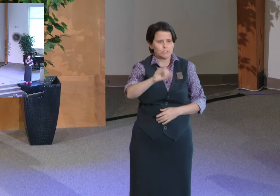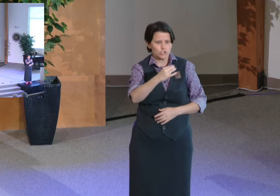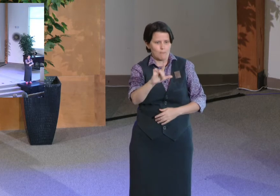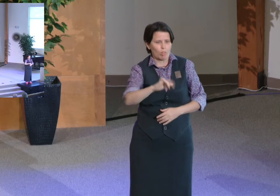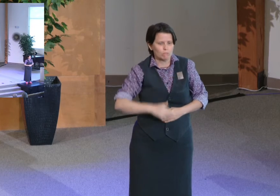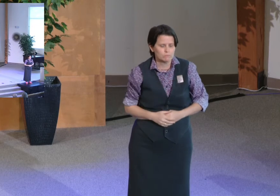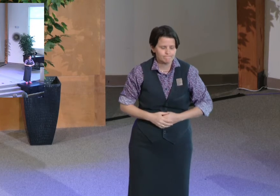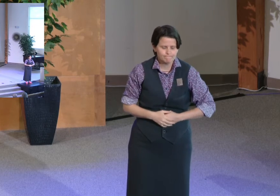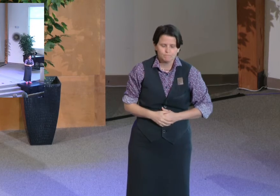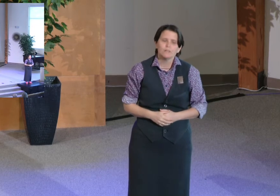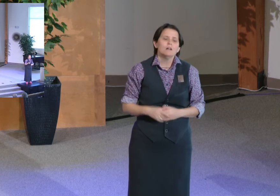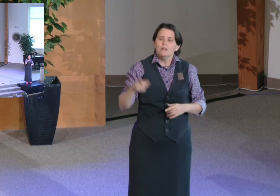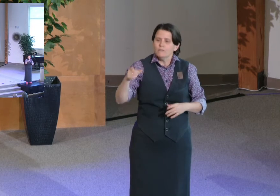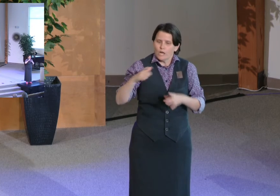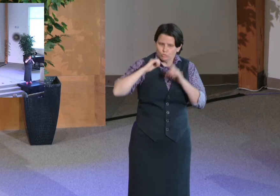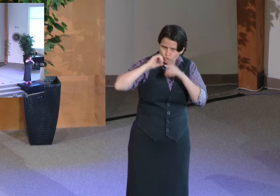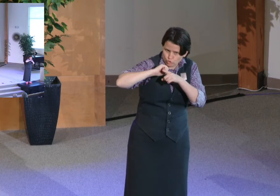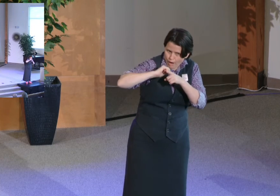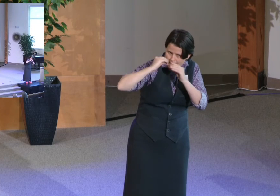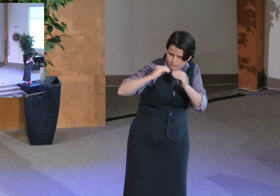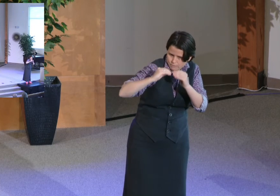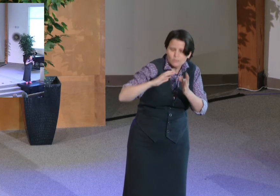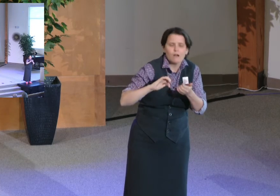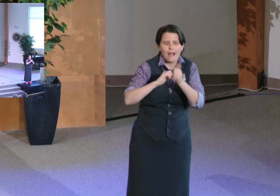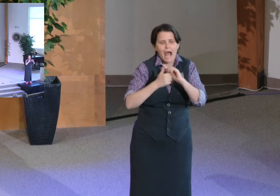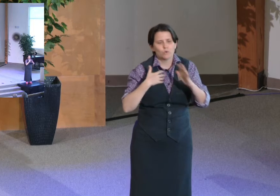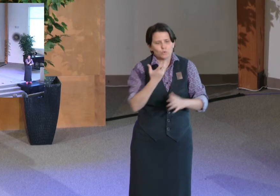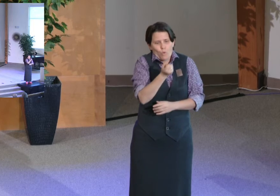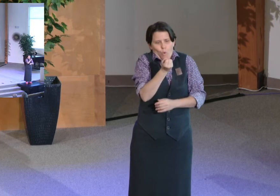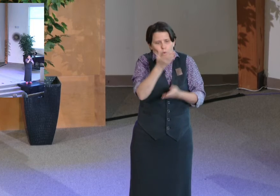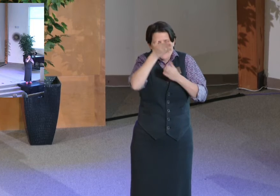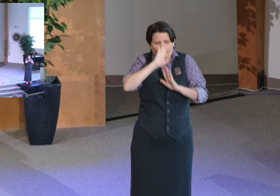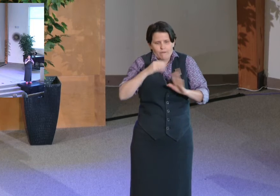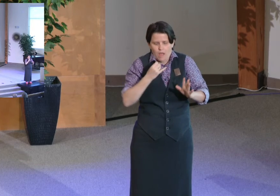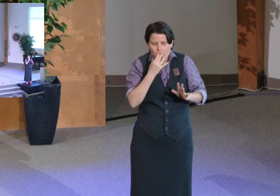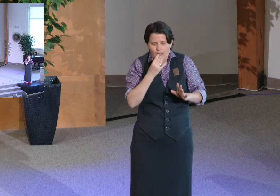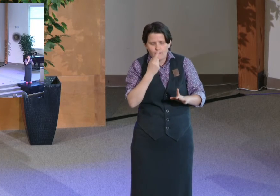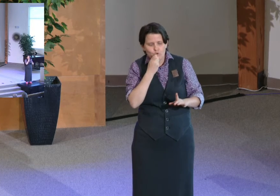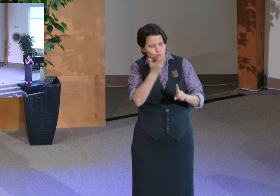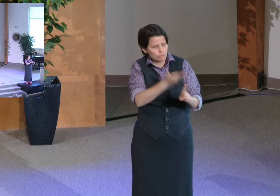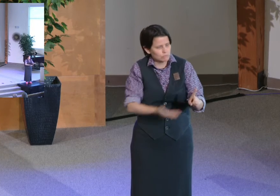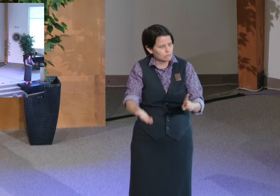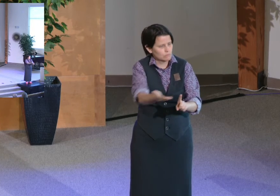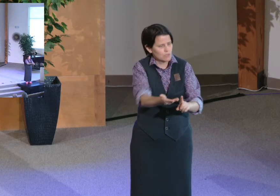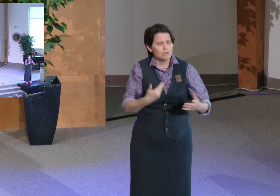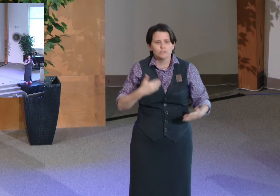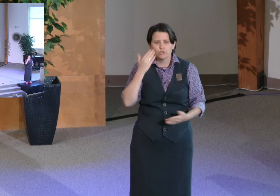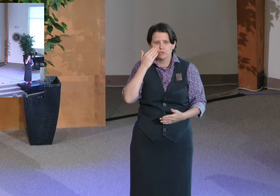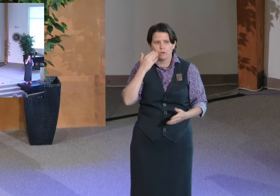so please make use of them. Did you know your minister also has their own prayer chaplain? Yes, it